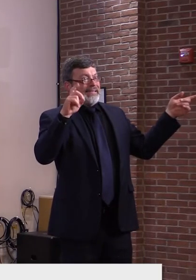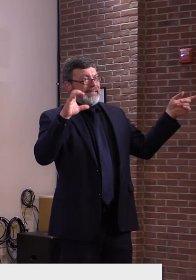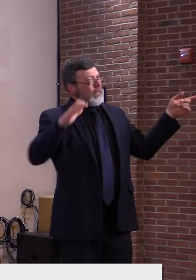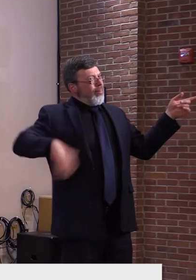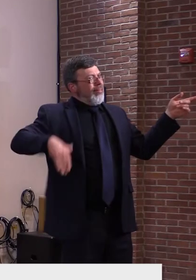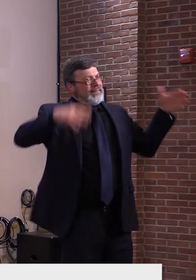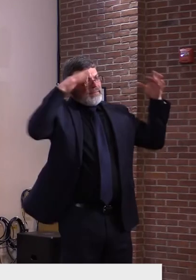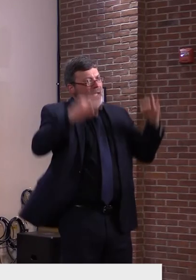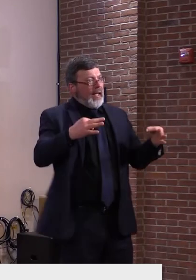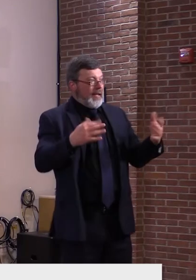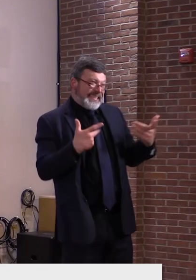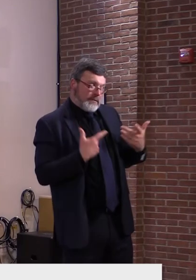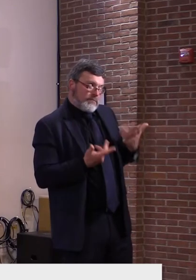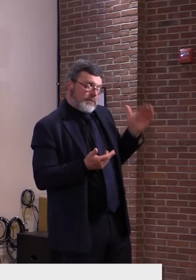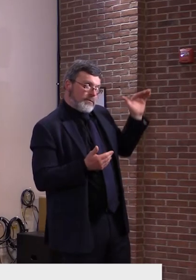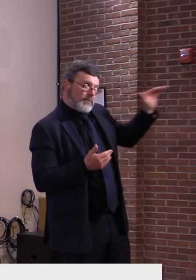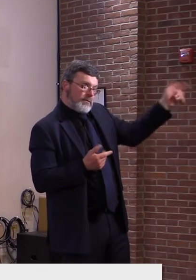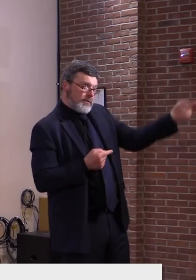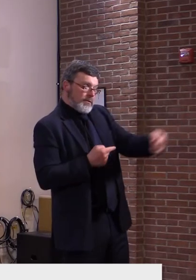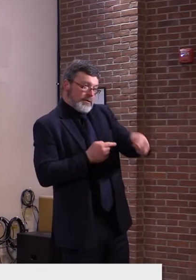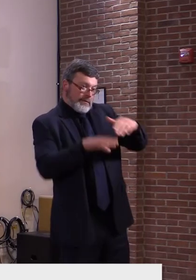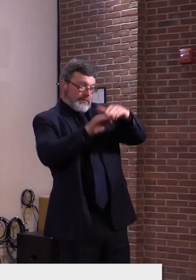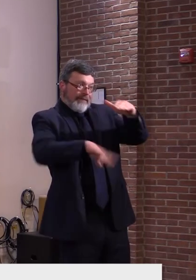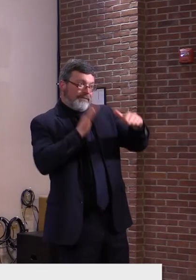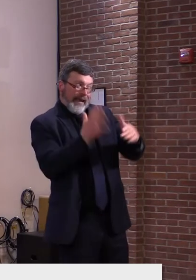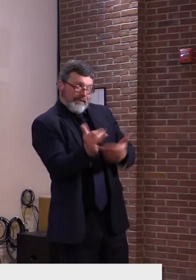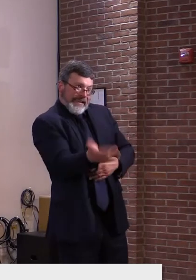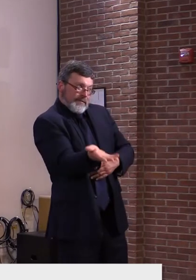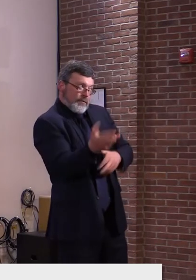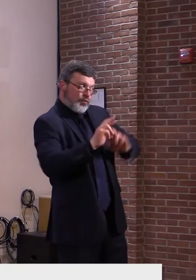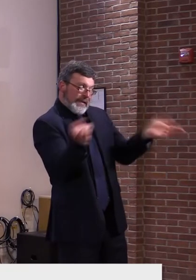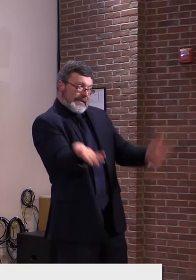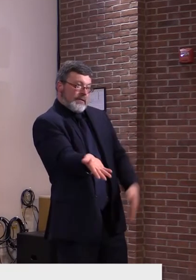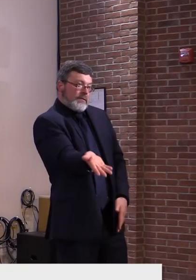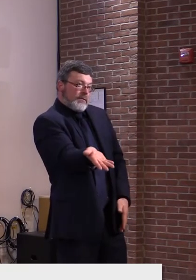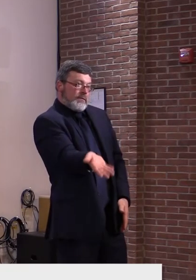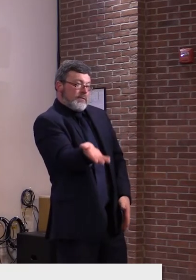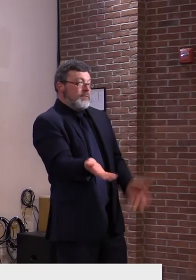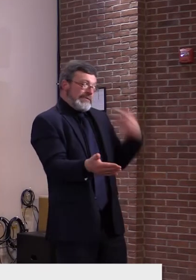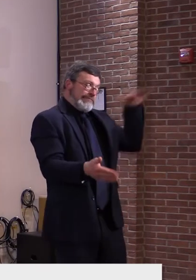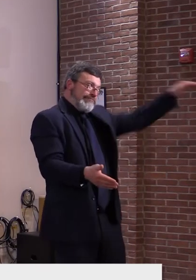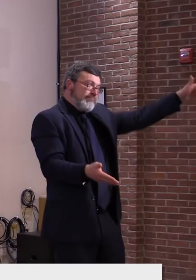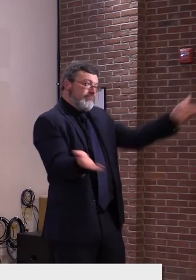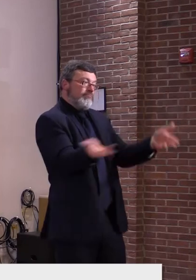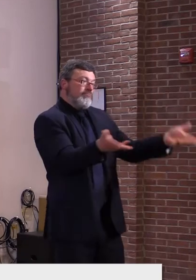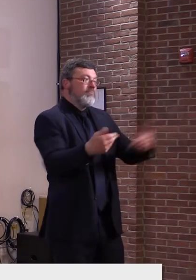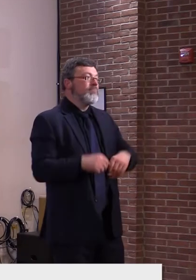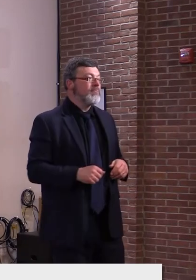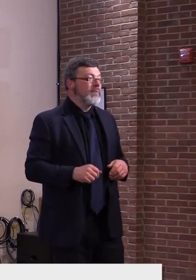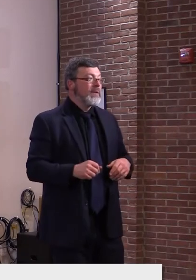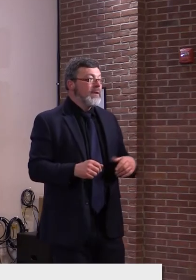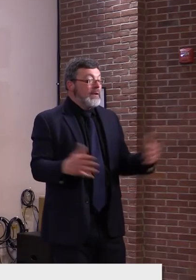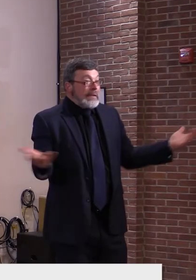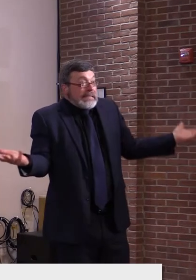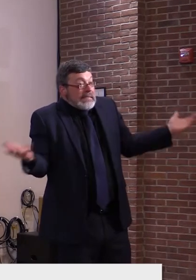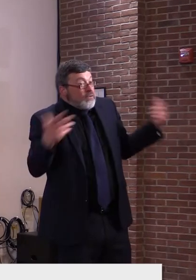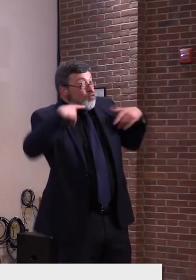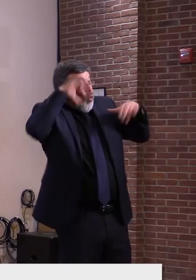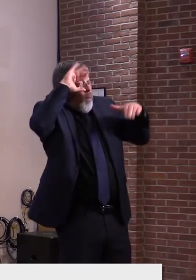on by the FDA yet. But we think that May and June, that promise may come.